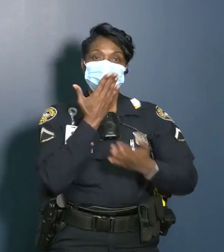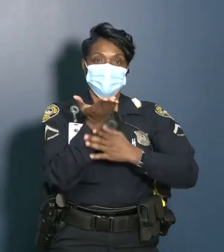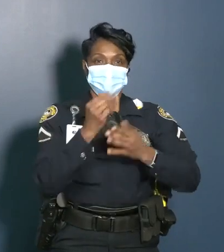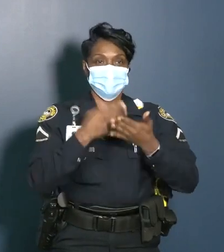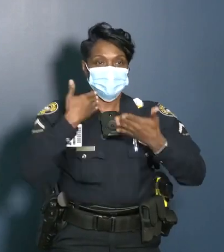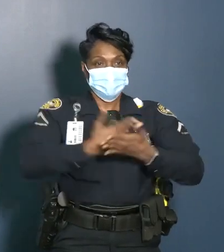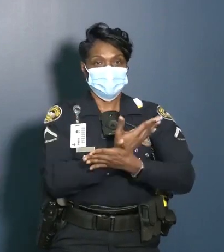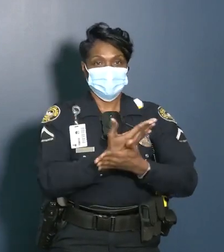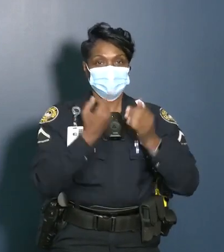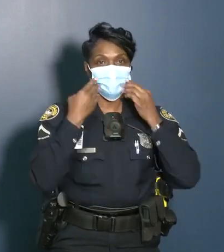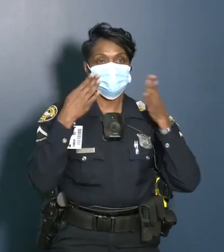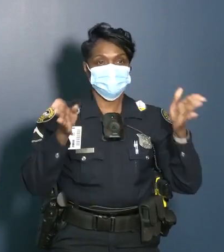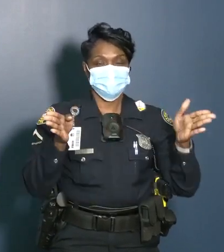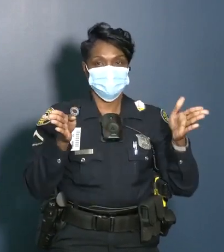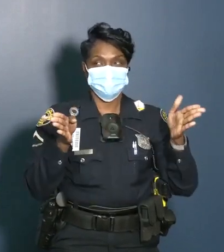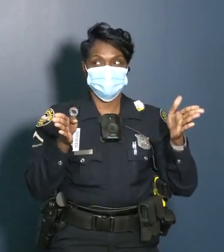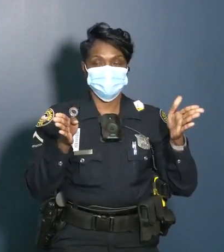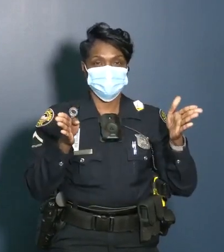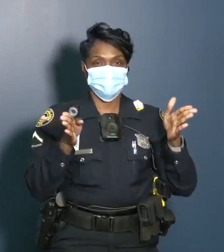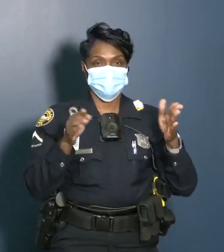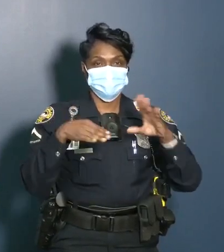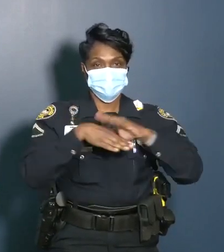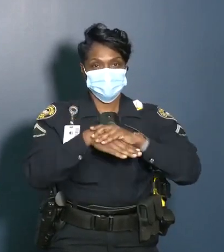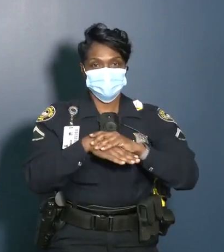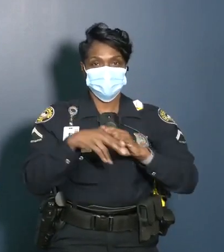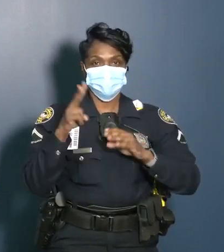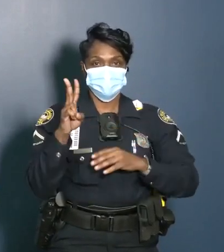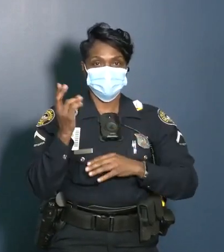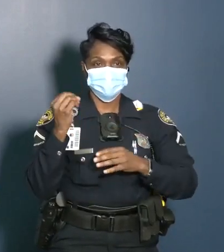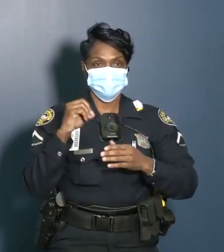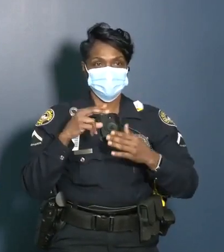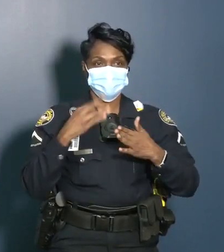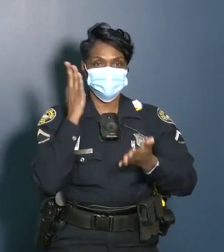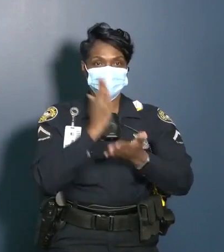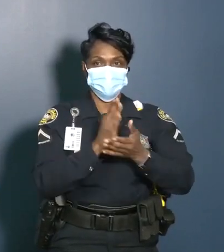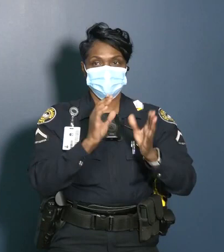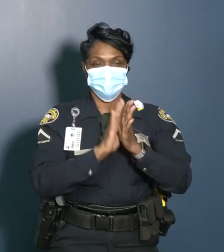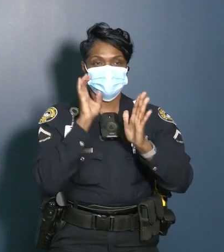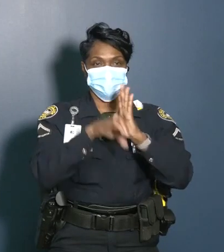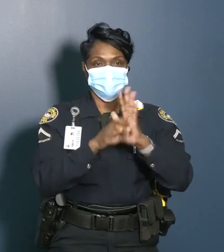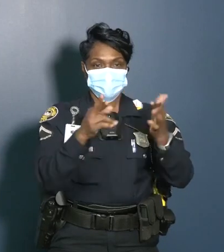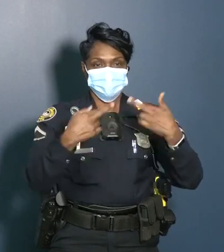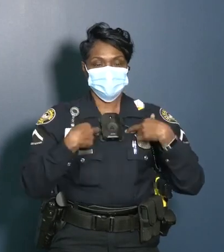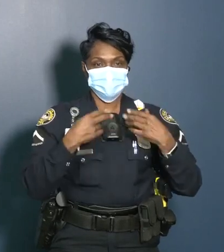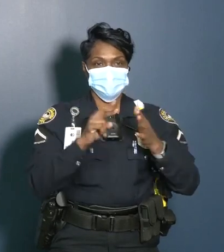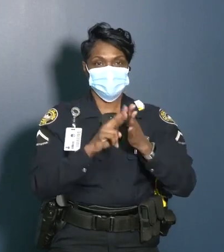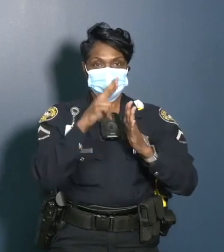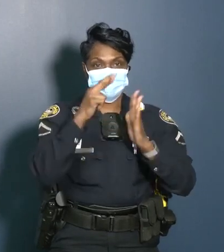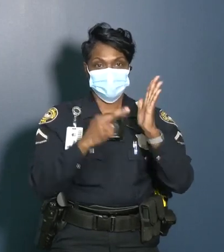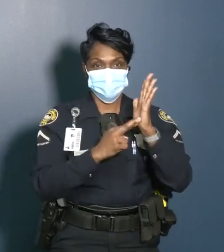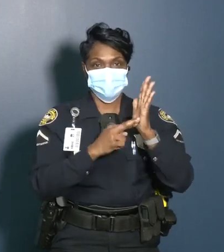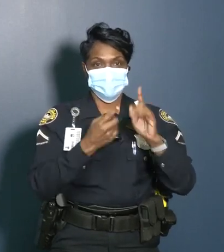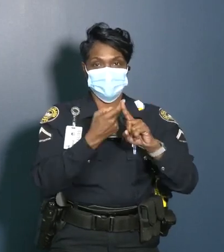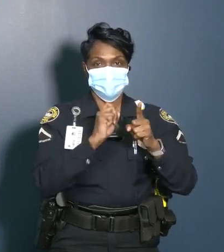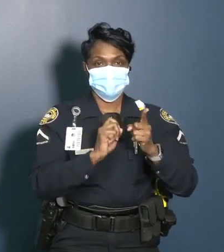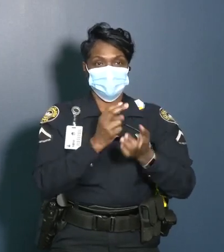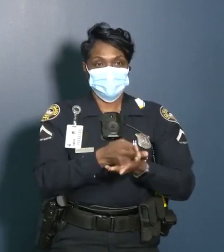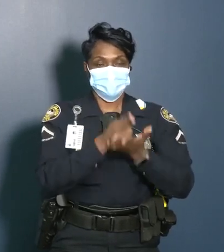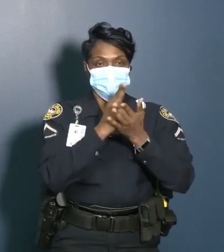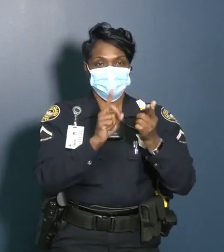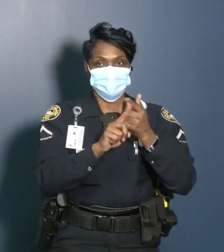Good day, media partners. In 2020, Crime Stoppers received a record number of tips from the